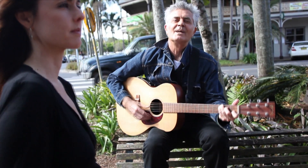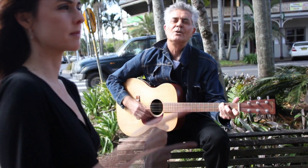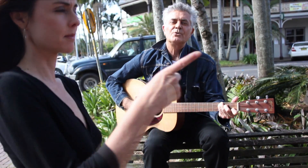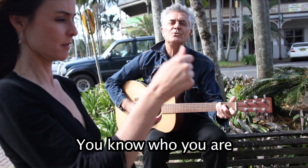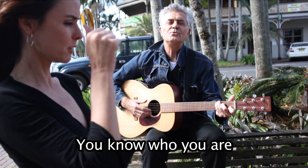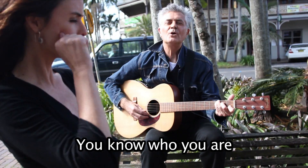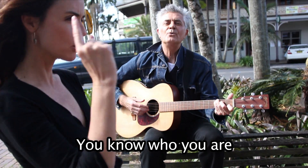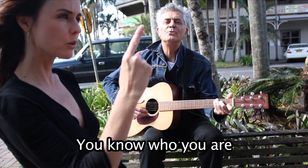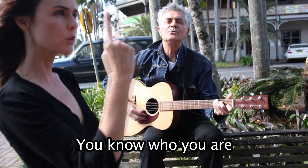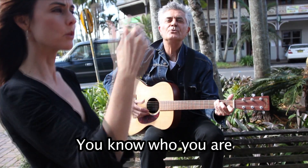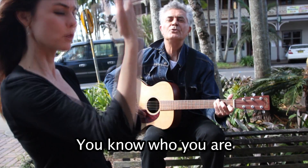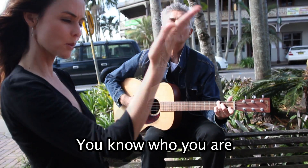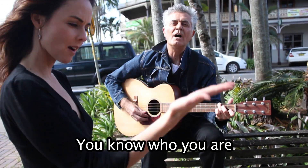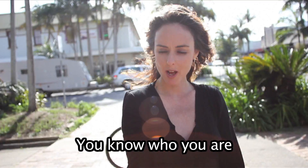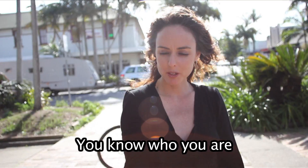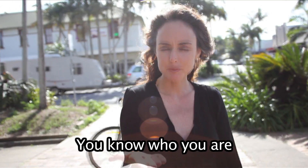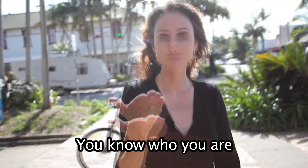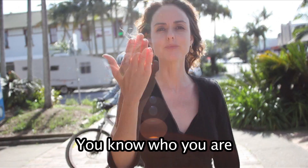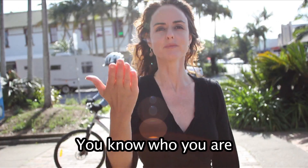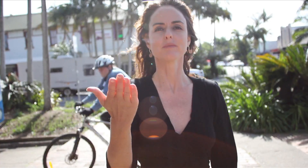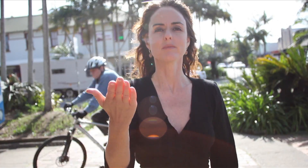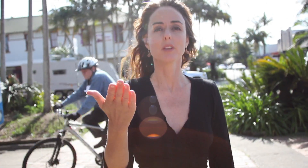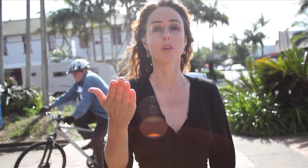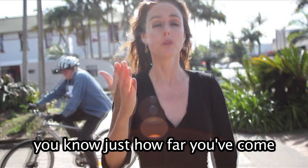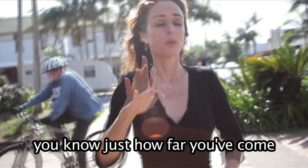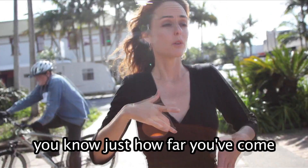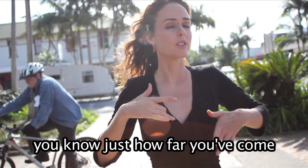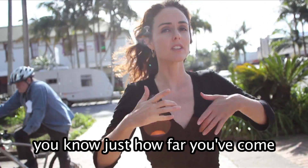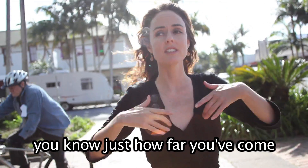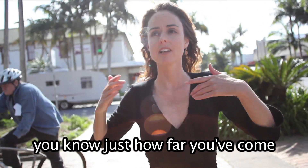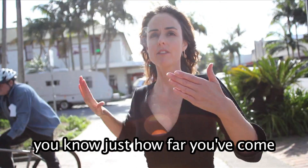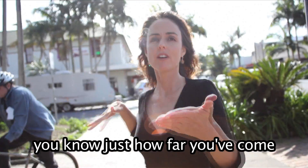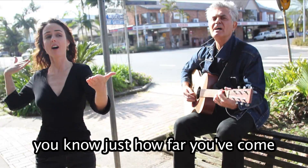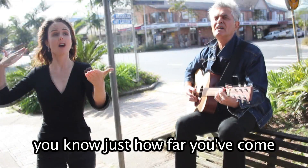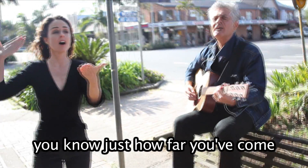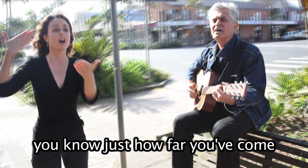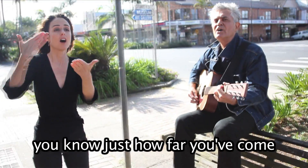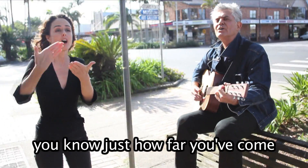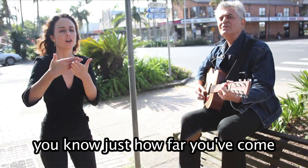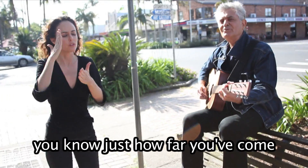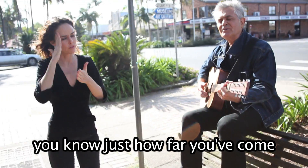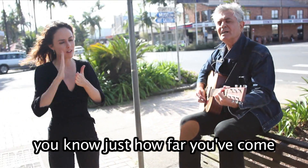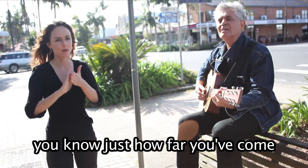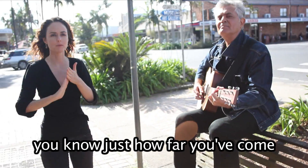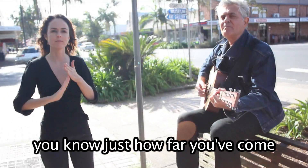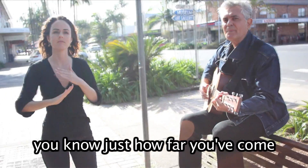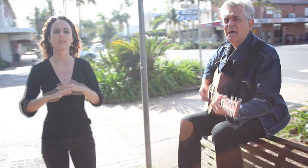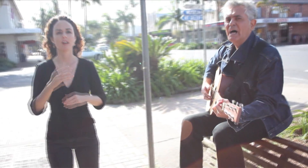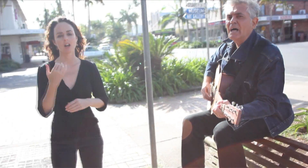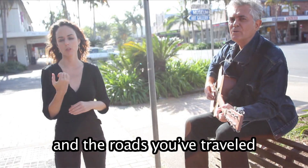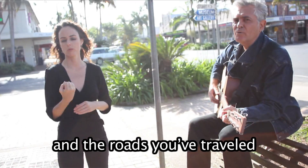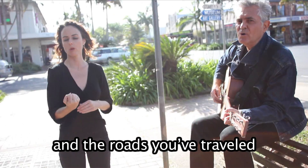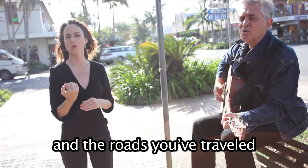You know who you are, you know just how far you've come,